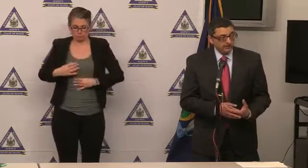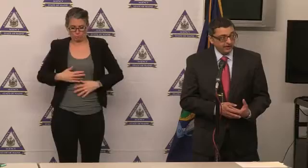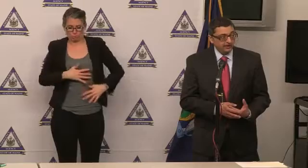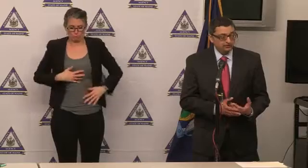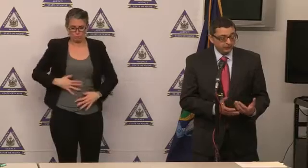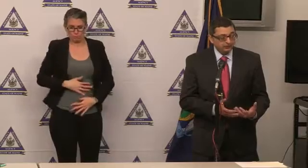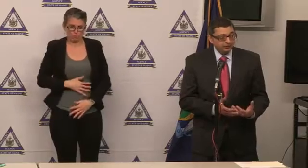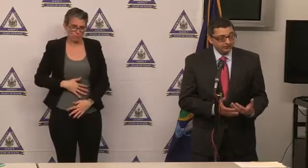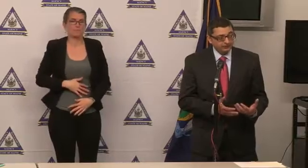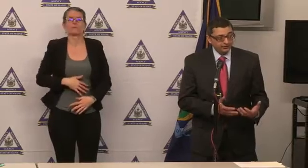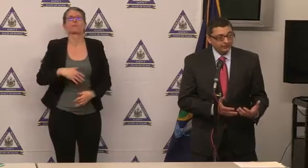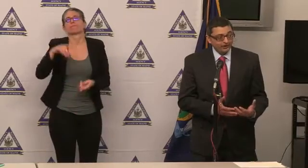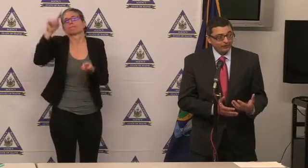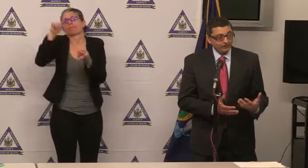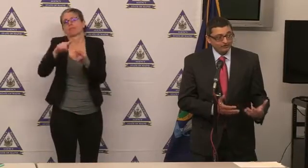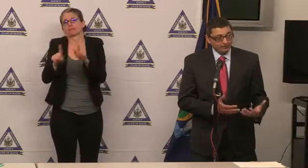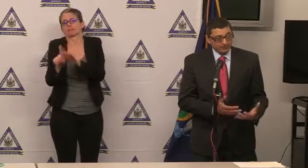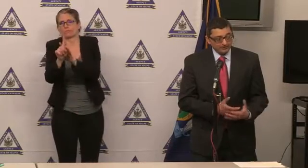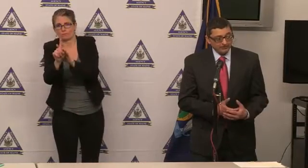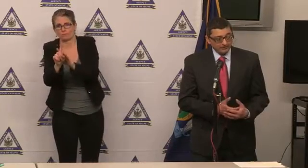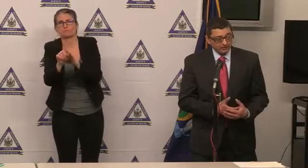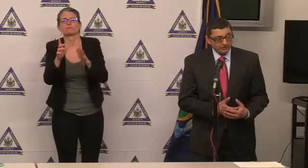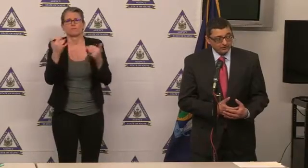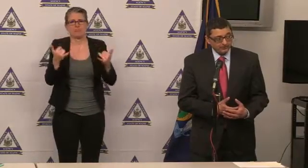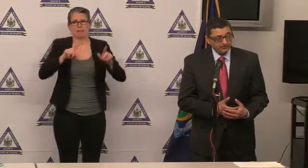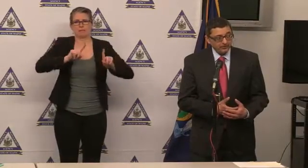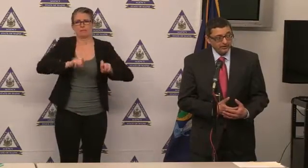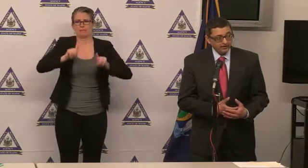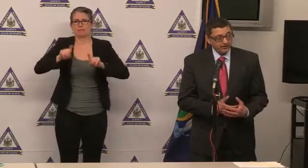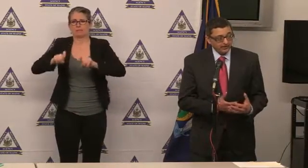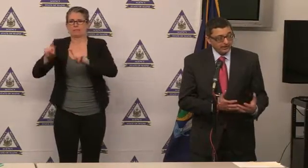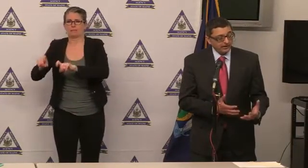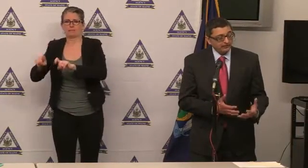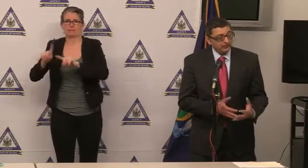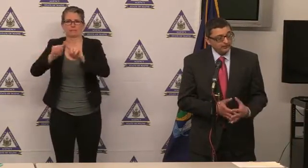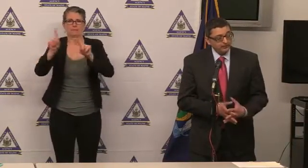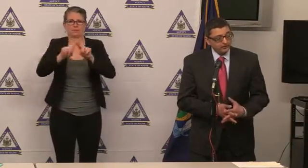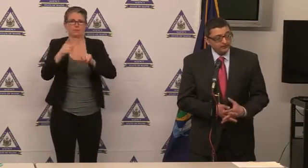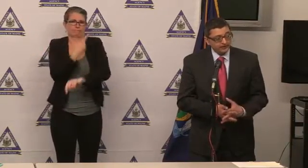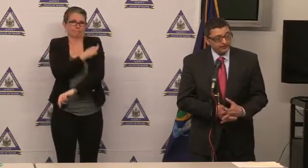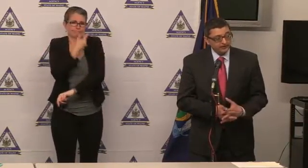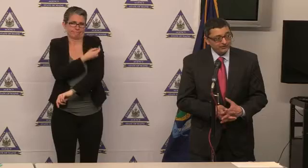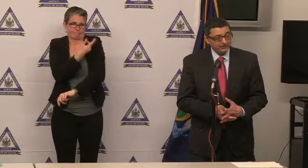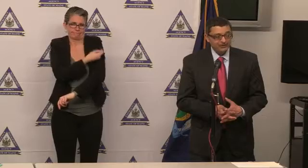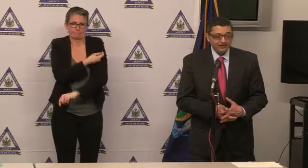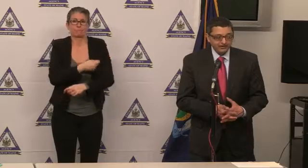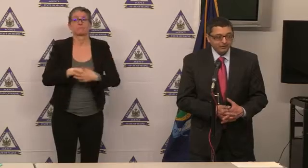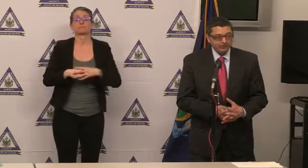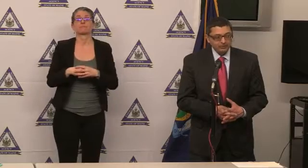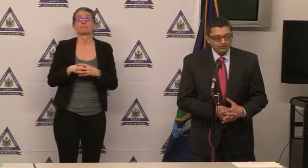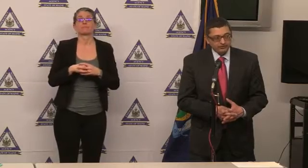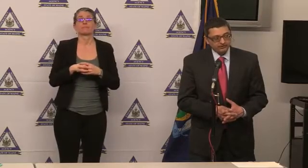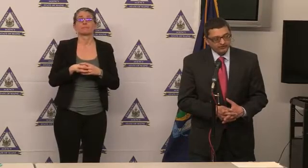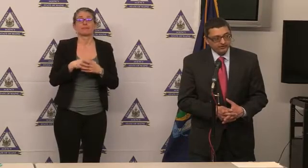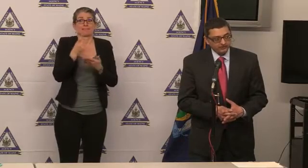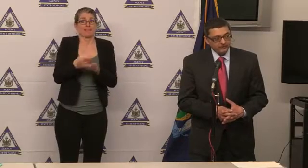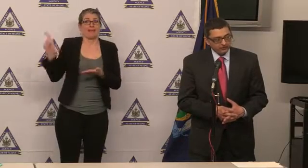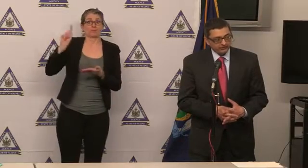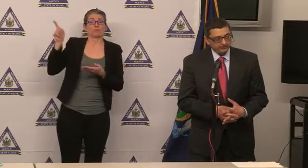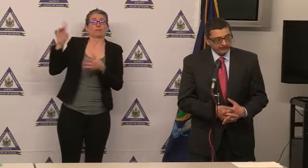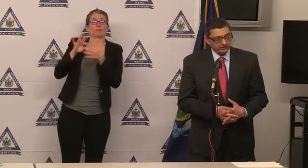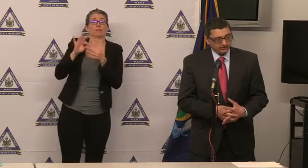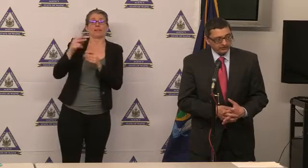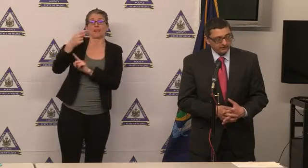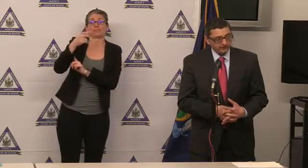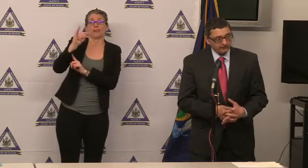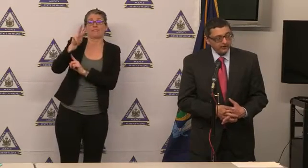week that unfortunately showed that one of the promising therapies, a cocktail that's used for HIV, the early report suggested it wasn't